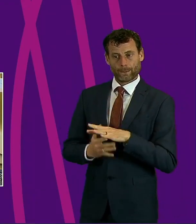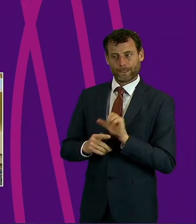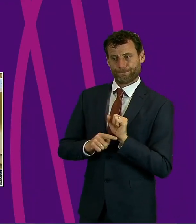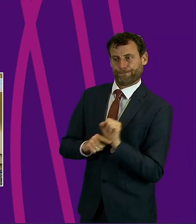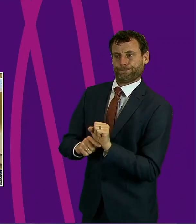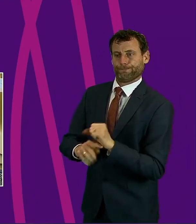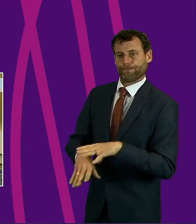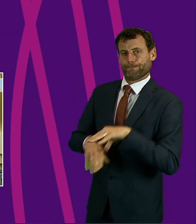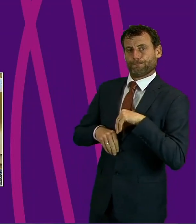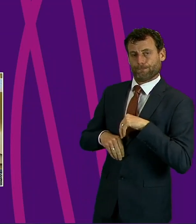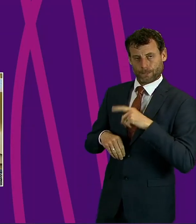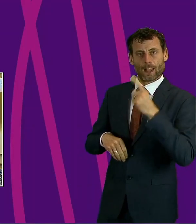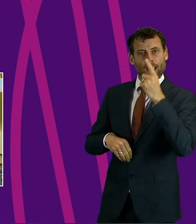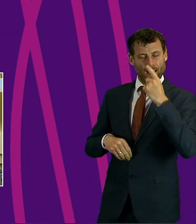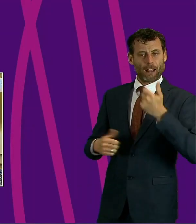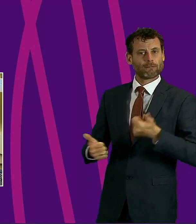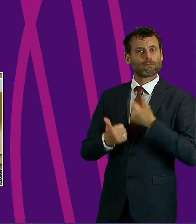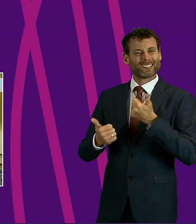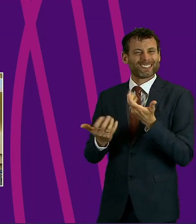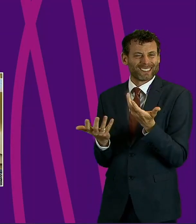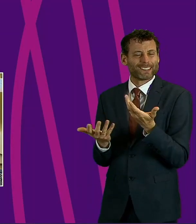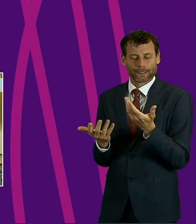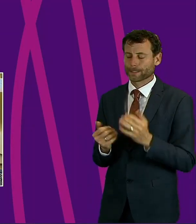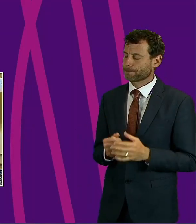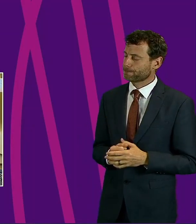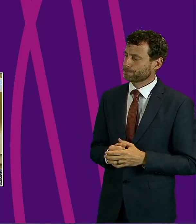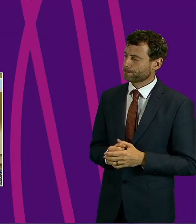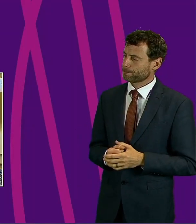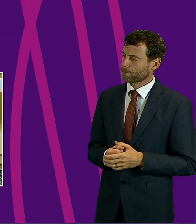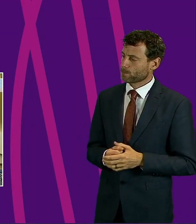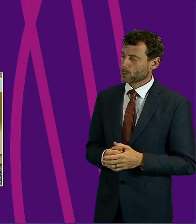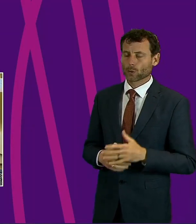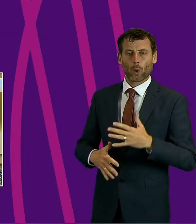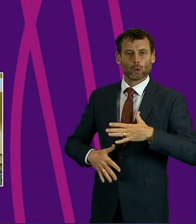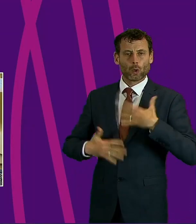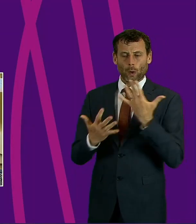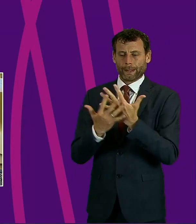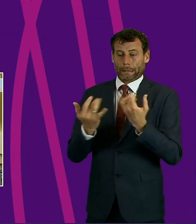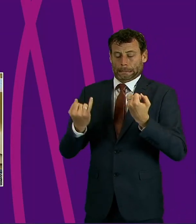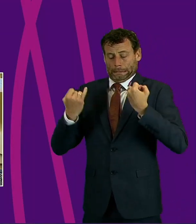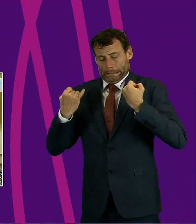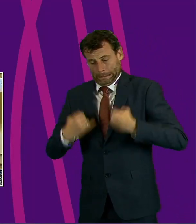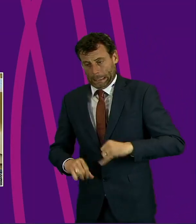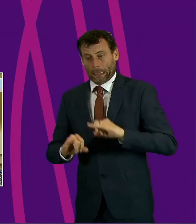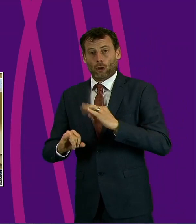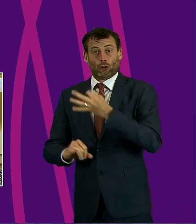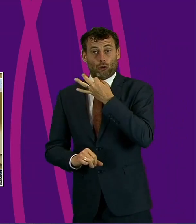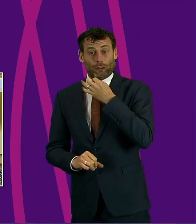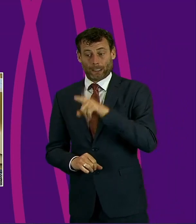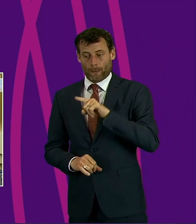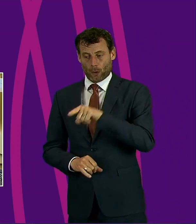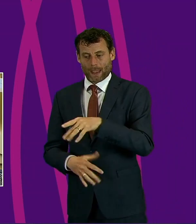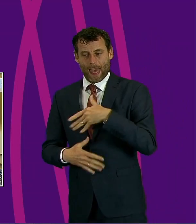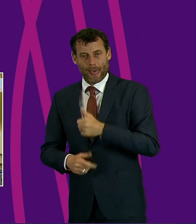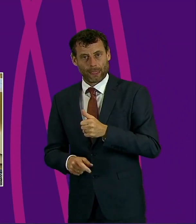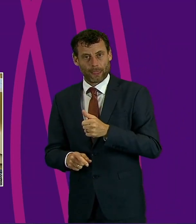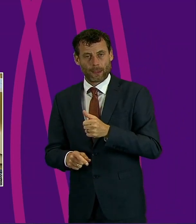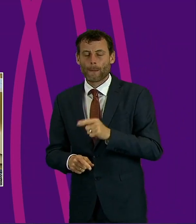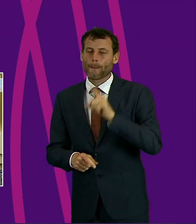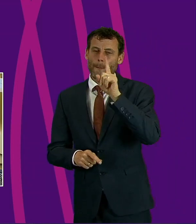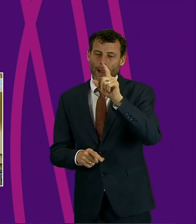that make people more susceptible to becoming seriously unwell if they get particular illnesses. We still need to understand more about the impacts of this